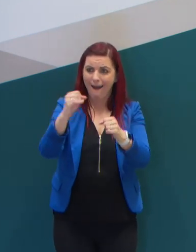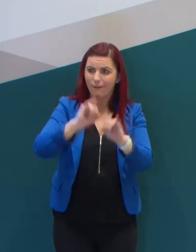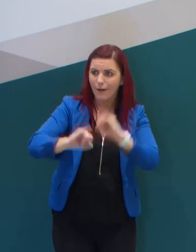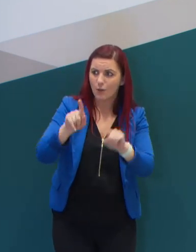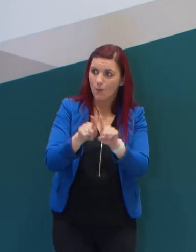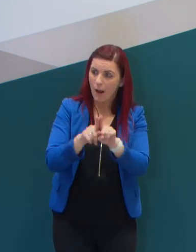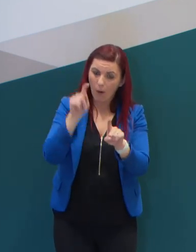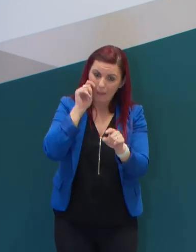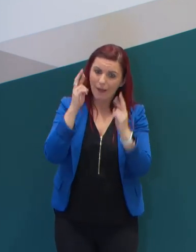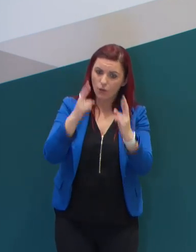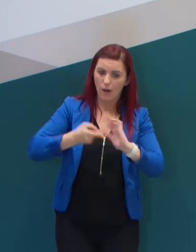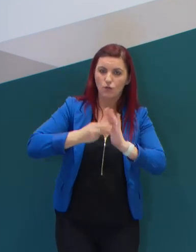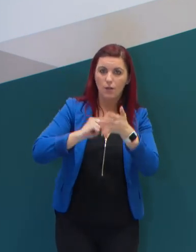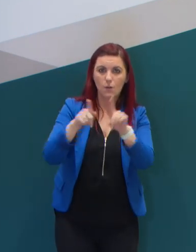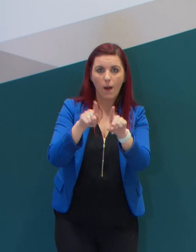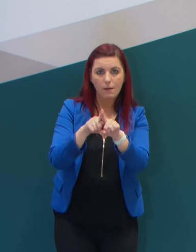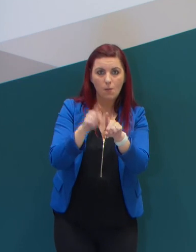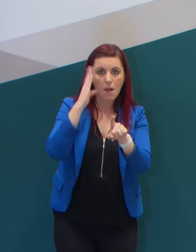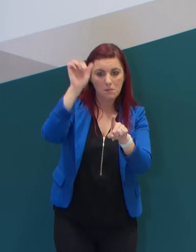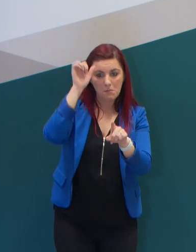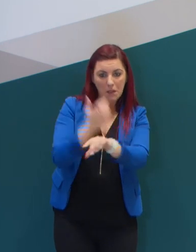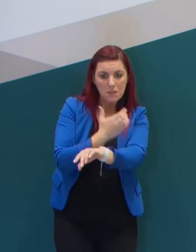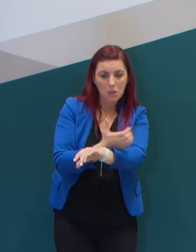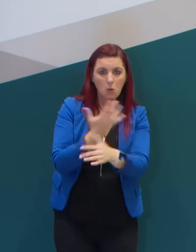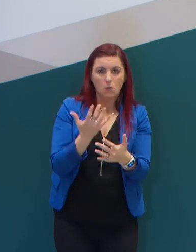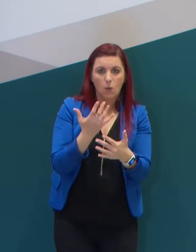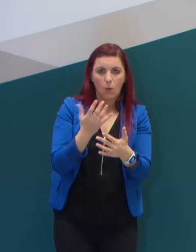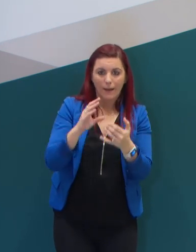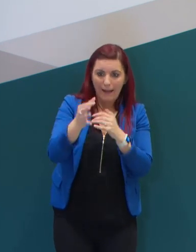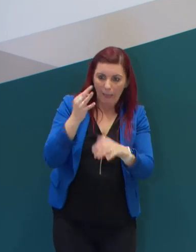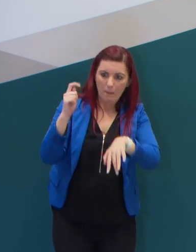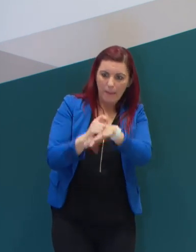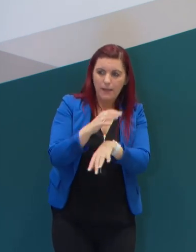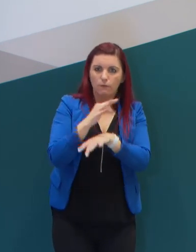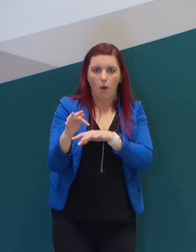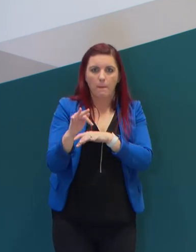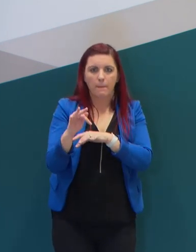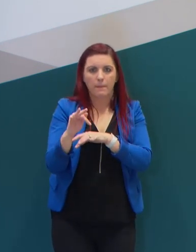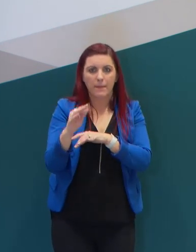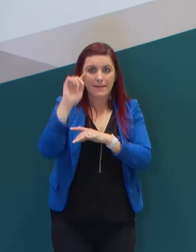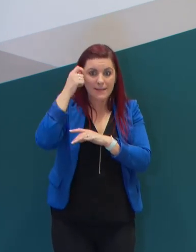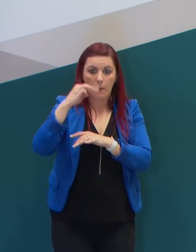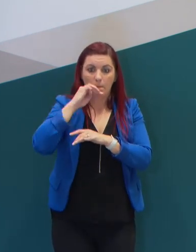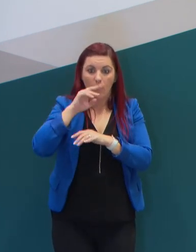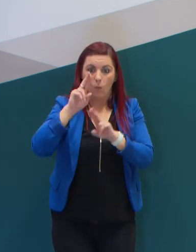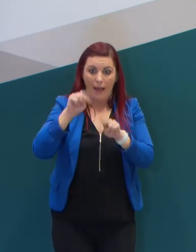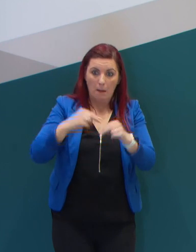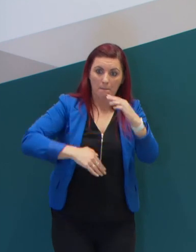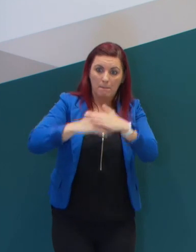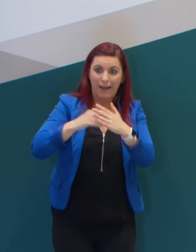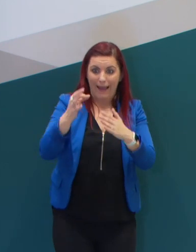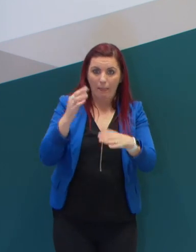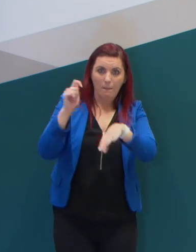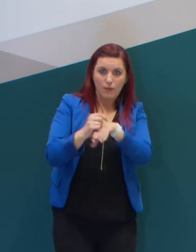that's the right strategy to continue to maximise the chance that we have of controlling the spread of this disease in the